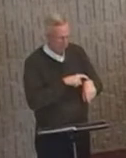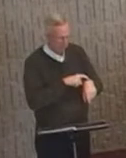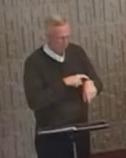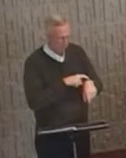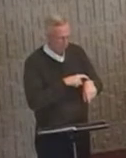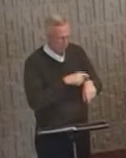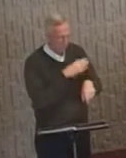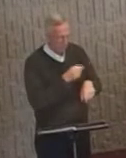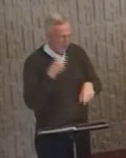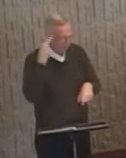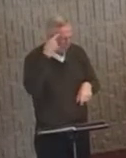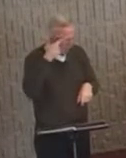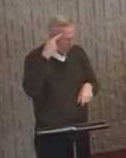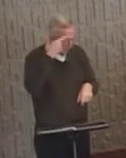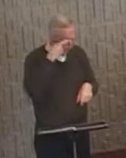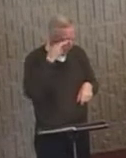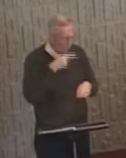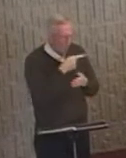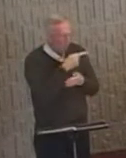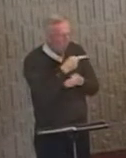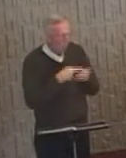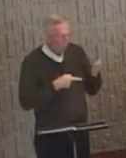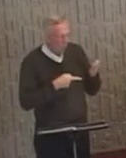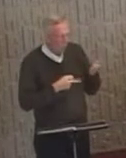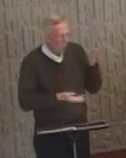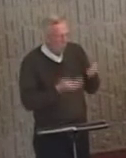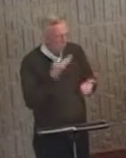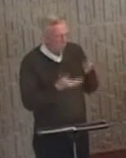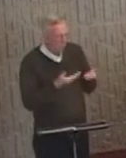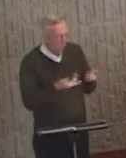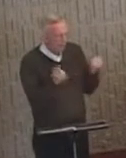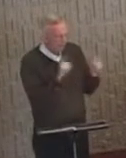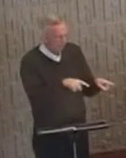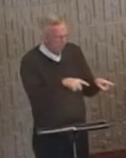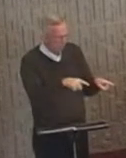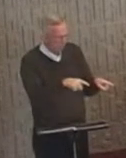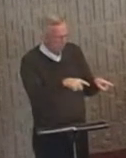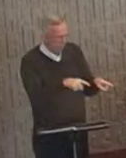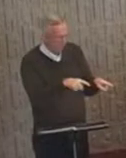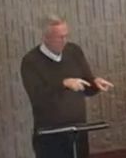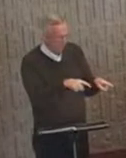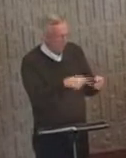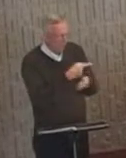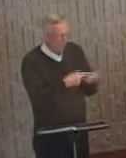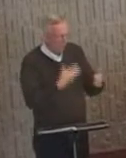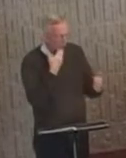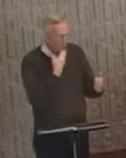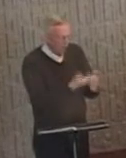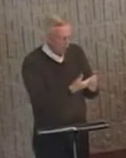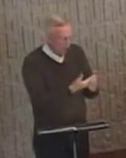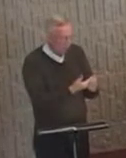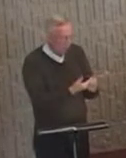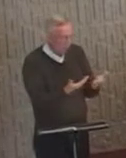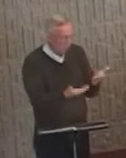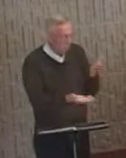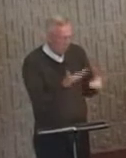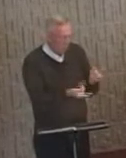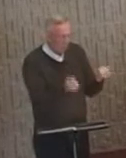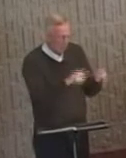and wonder about what might have been, what good could have come from